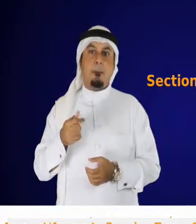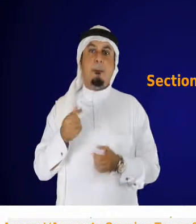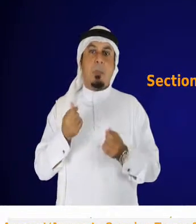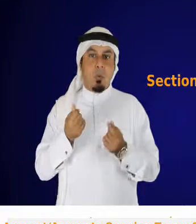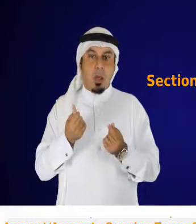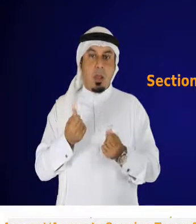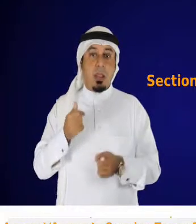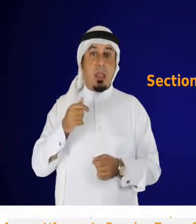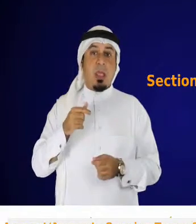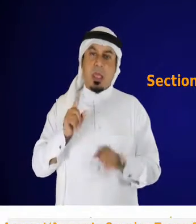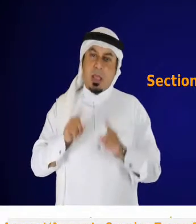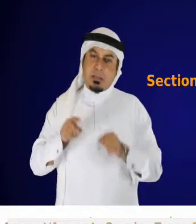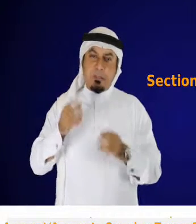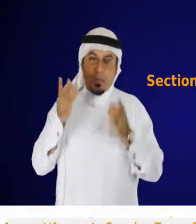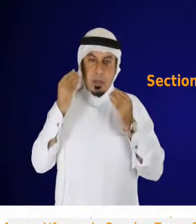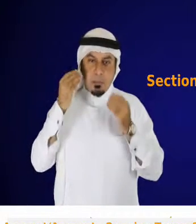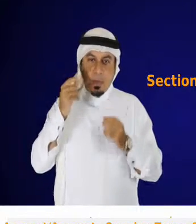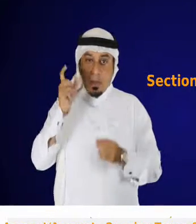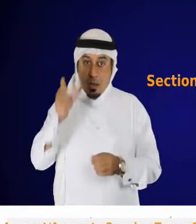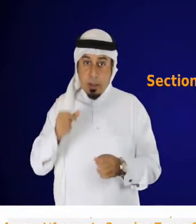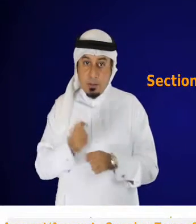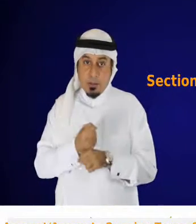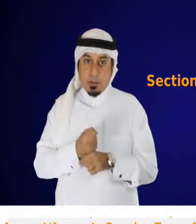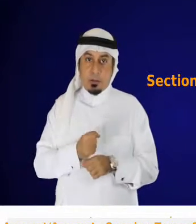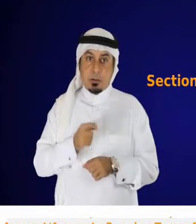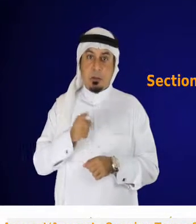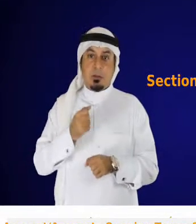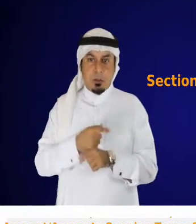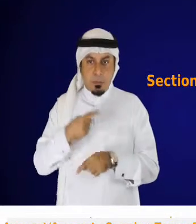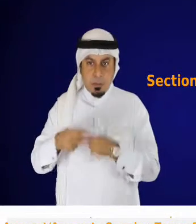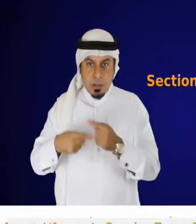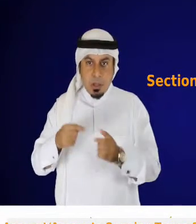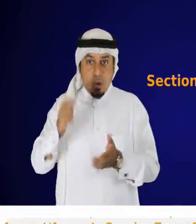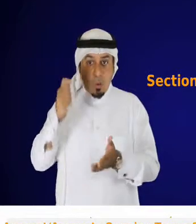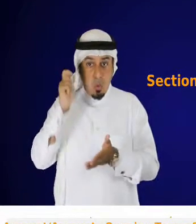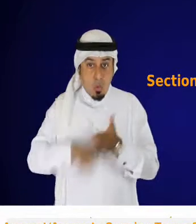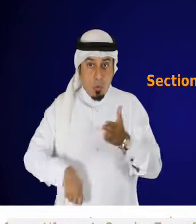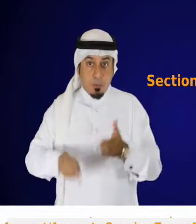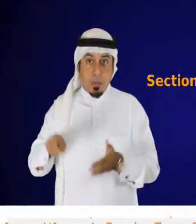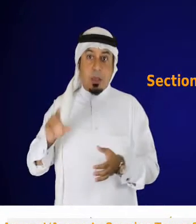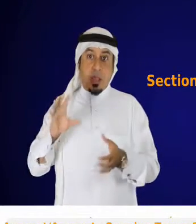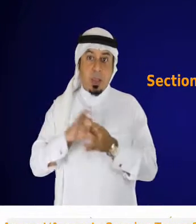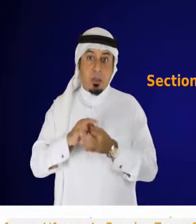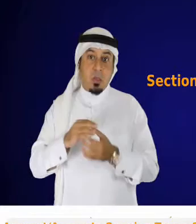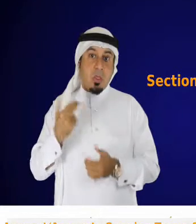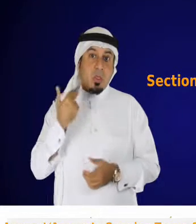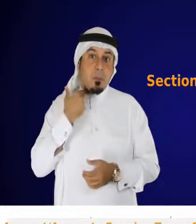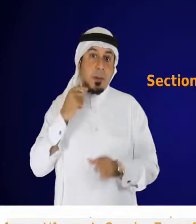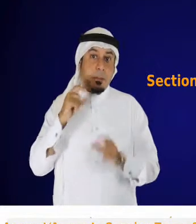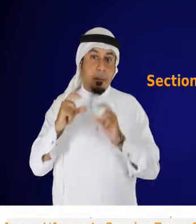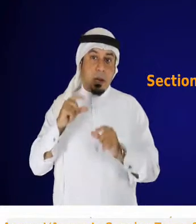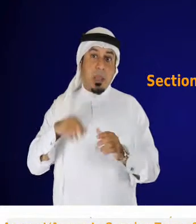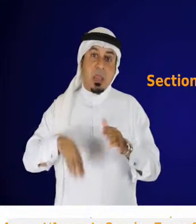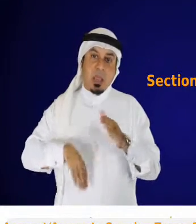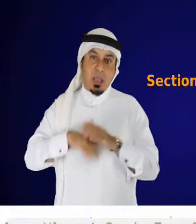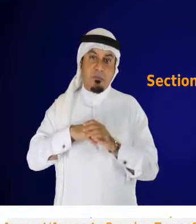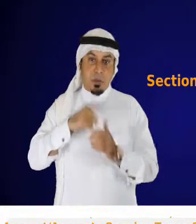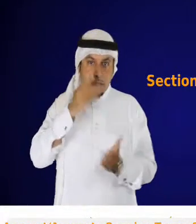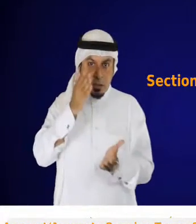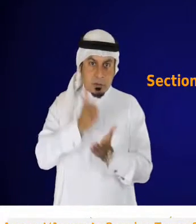the following conditions will also apply. A. The bank shall have no responsibility for or liability to the account holder for